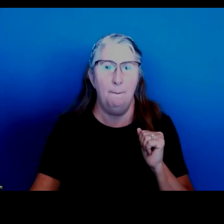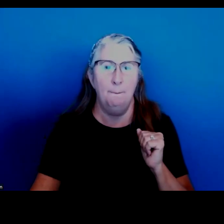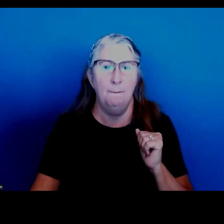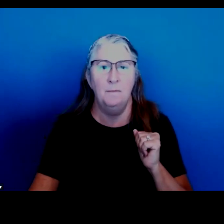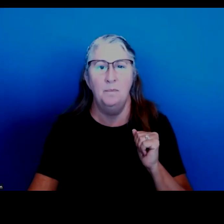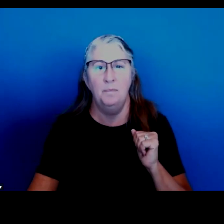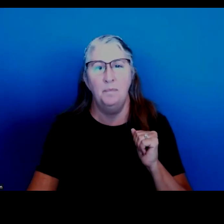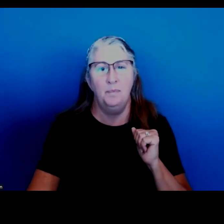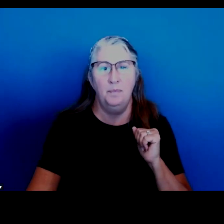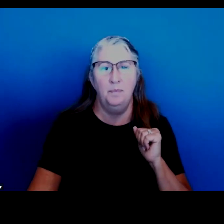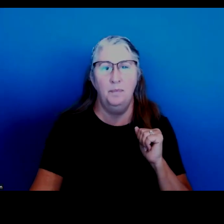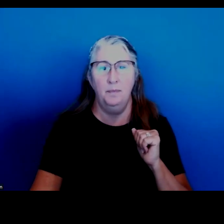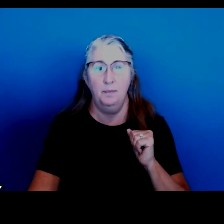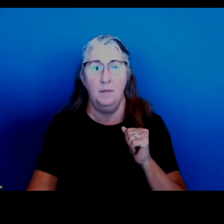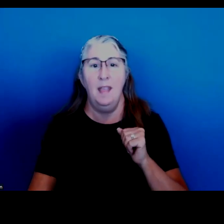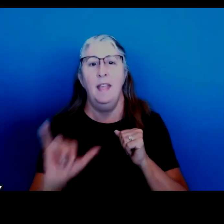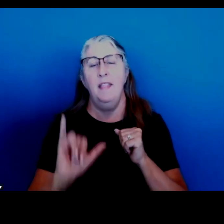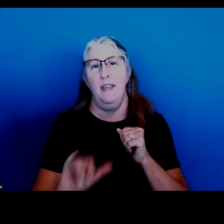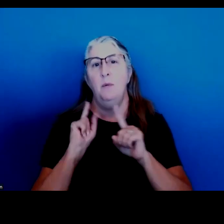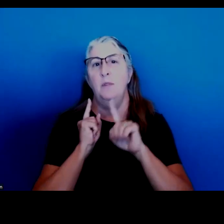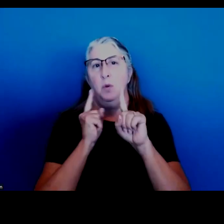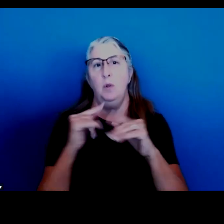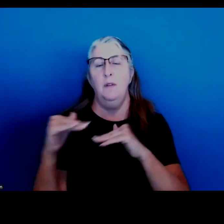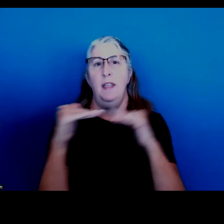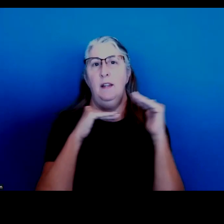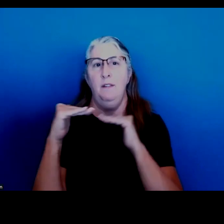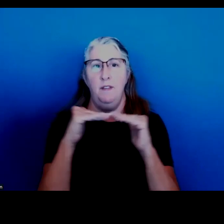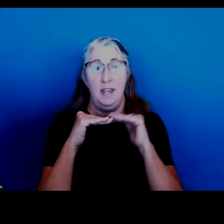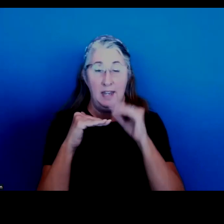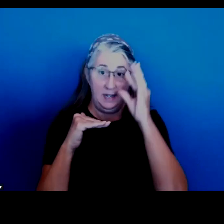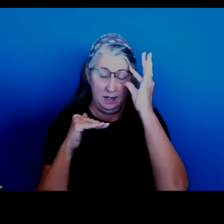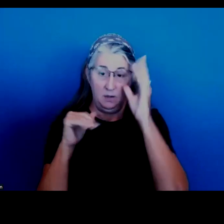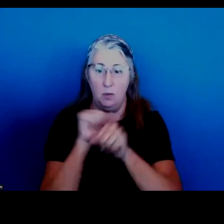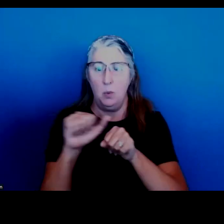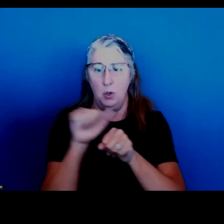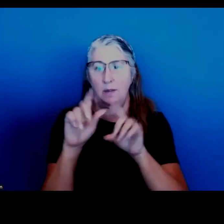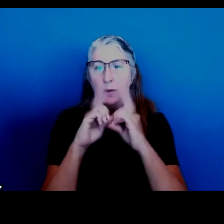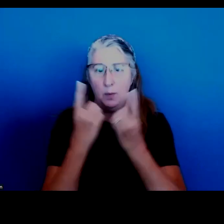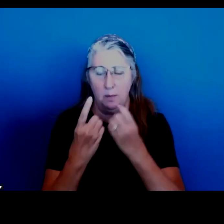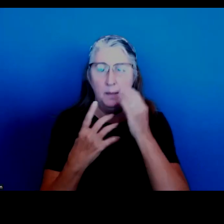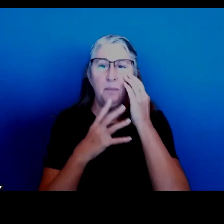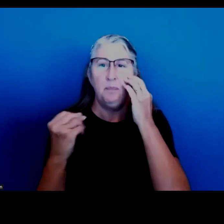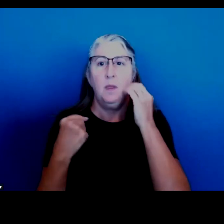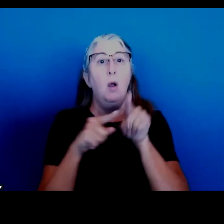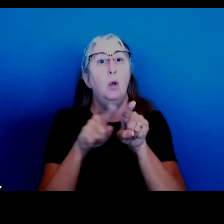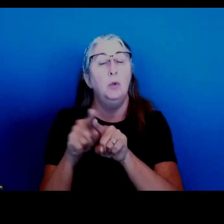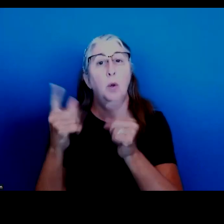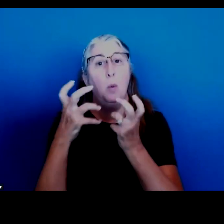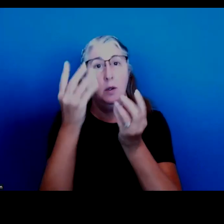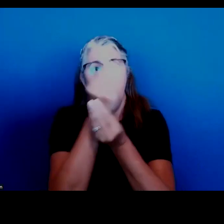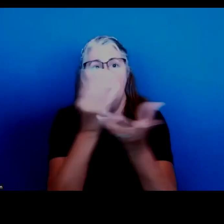of elevating the issue of equity in the department's work. I also want to make it